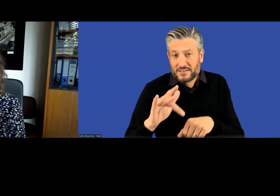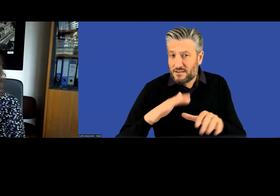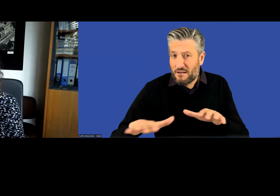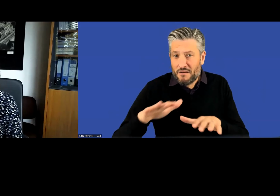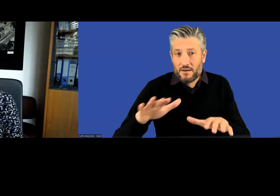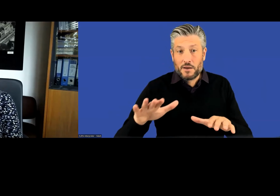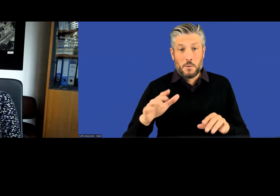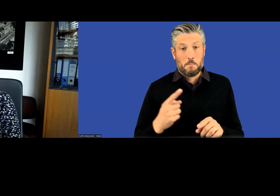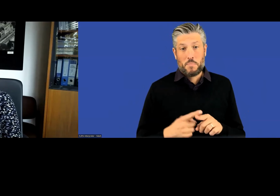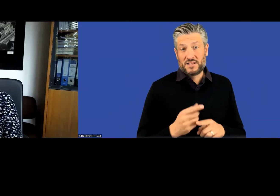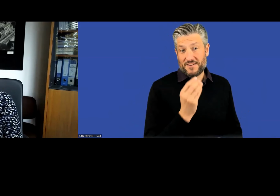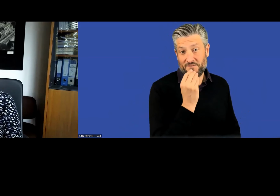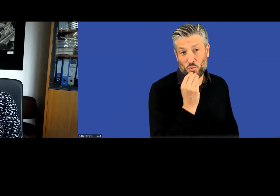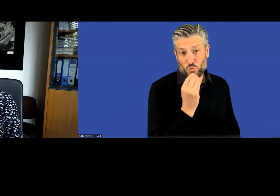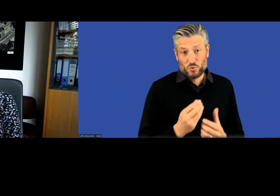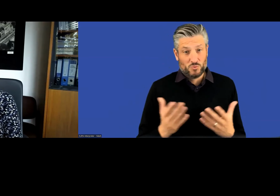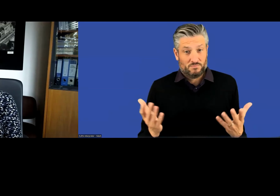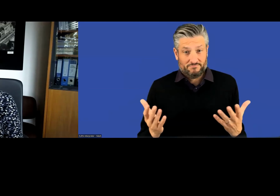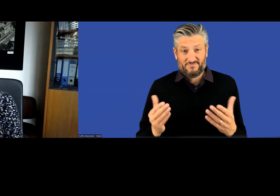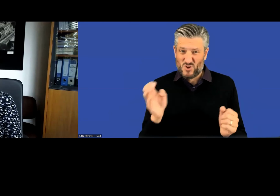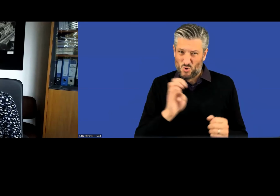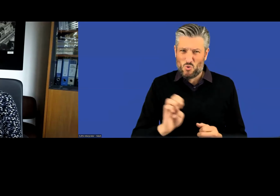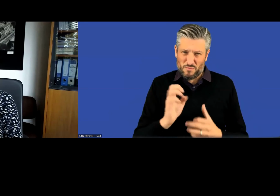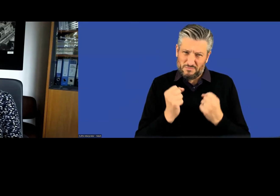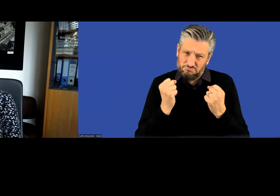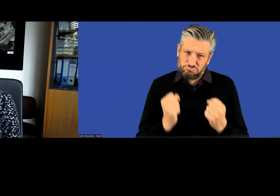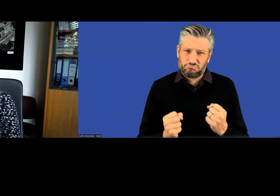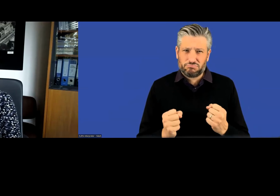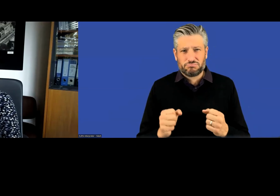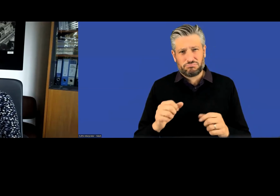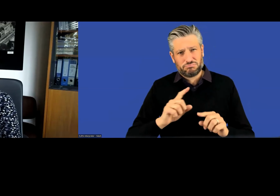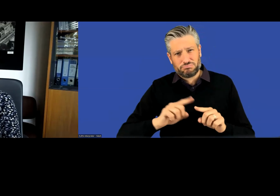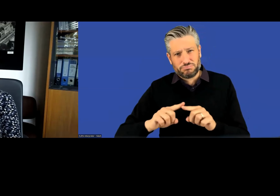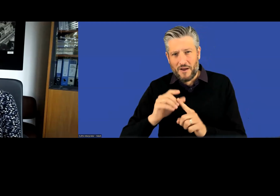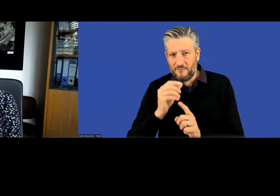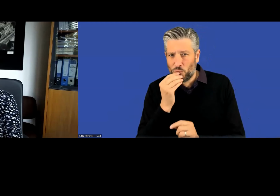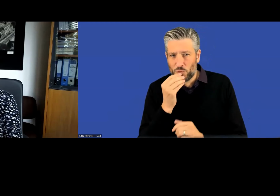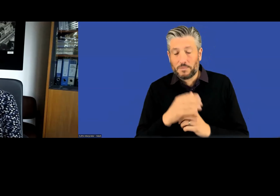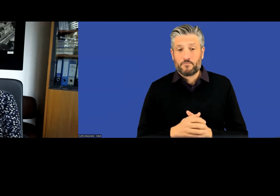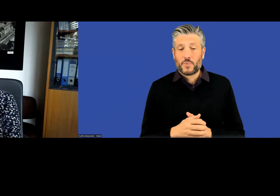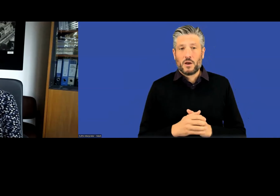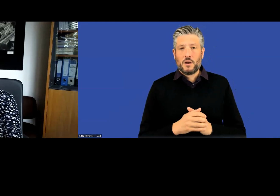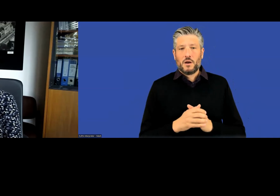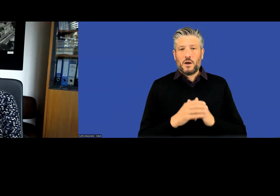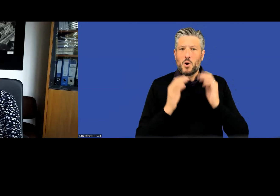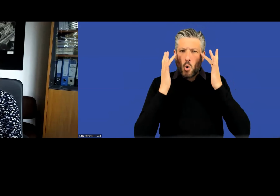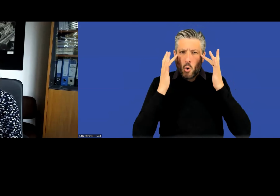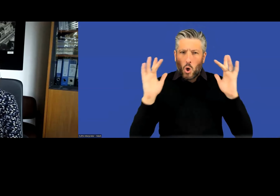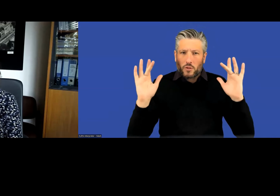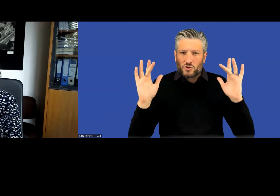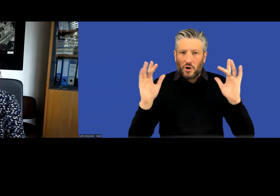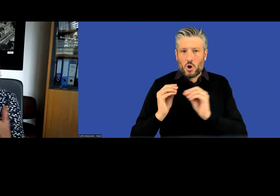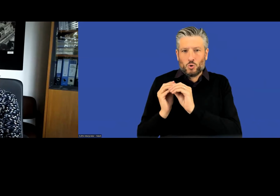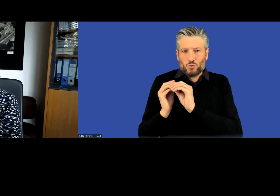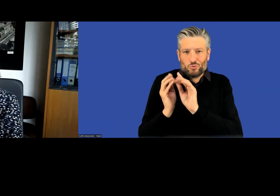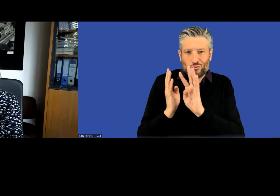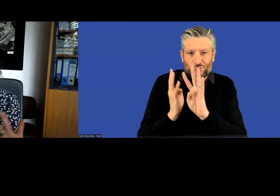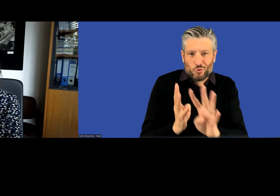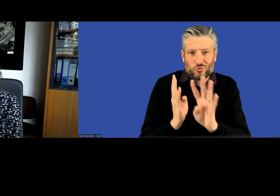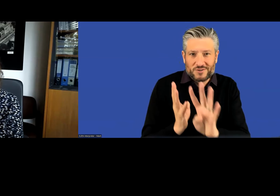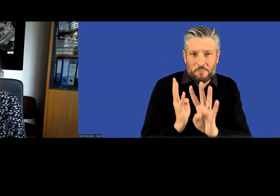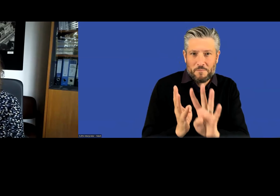traditions. And in fact, it's estimated that cultural tourism accounts for around 40% of all EU tourism. So visitors to